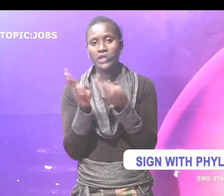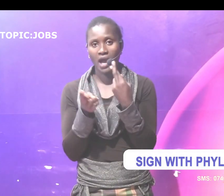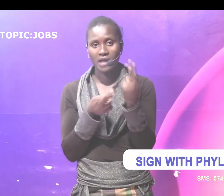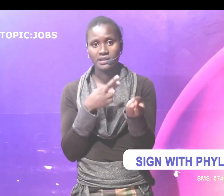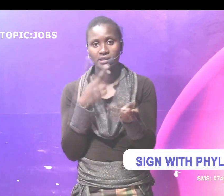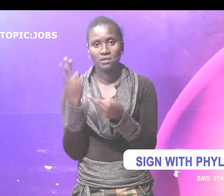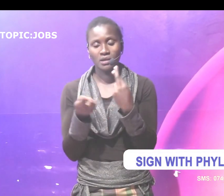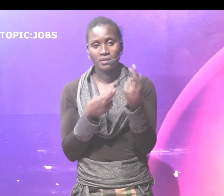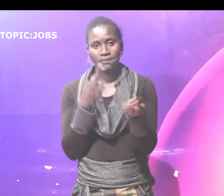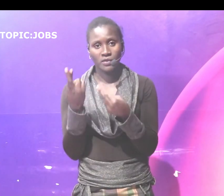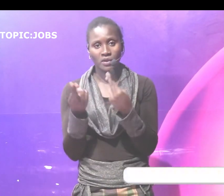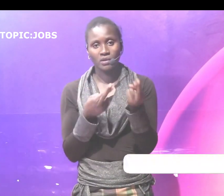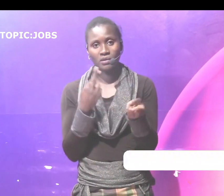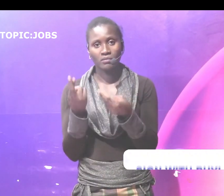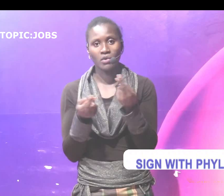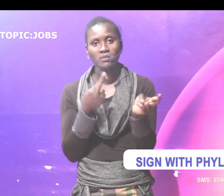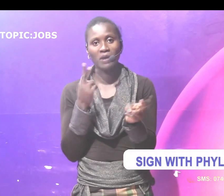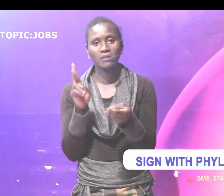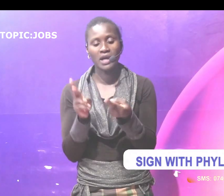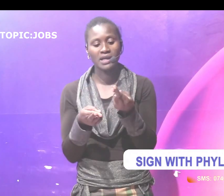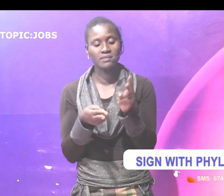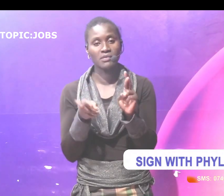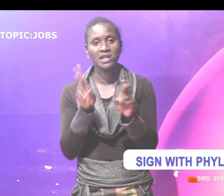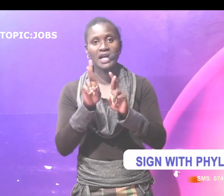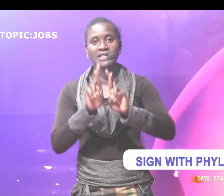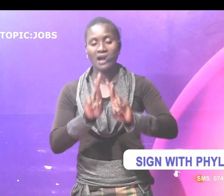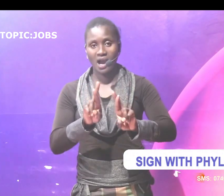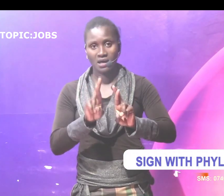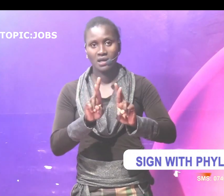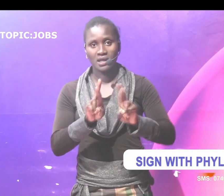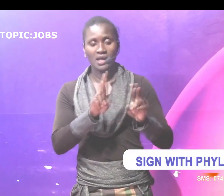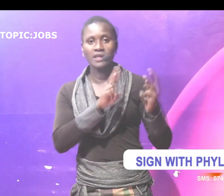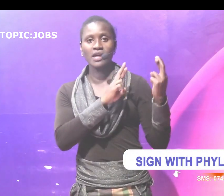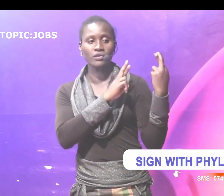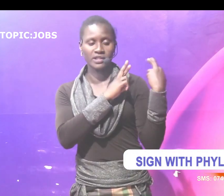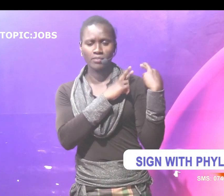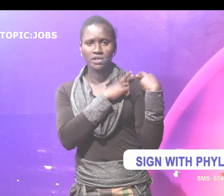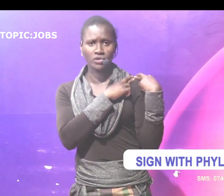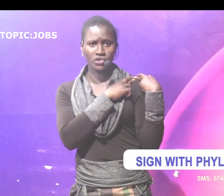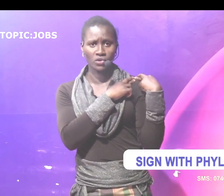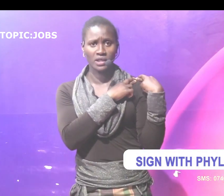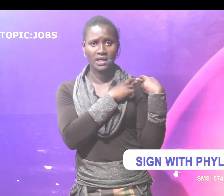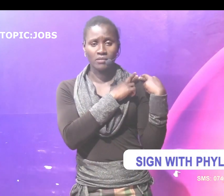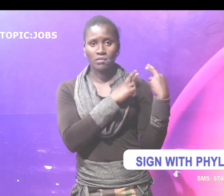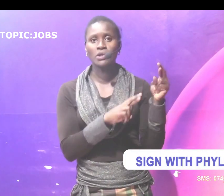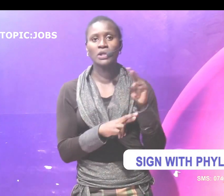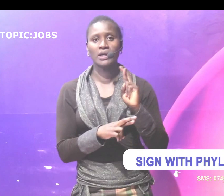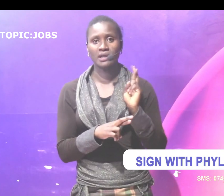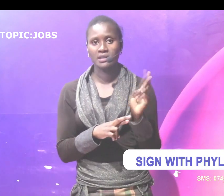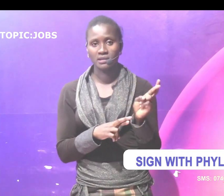hands, both palm hands, making a letter R. And then you tap it on your shoulder, maybe on your right or on